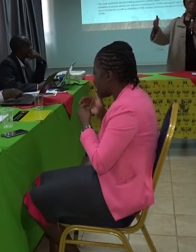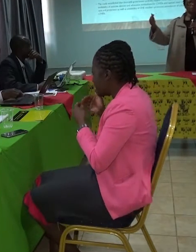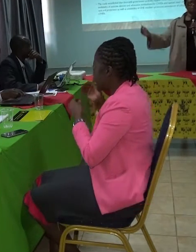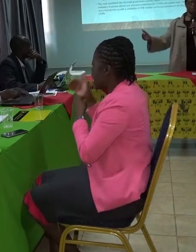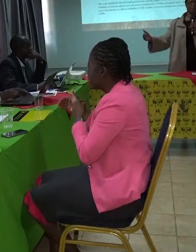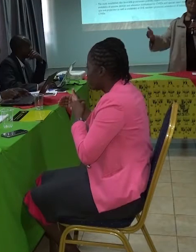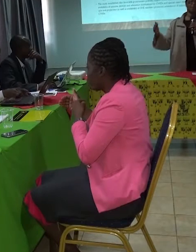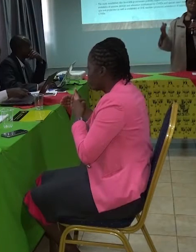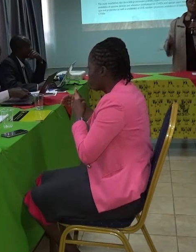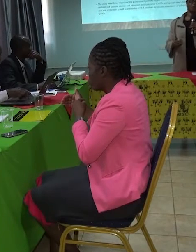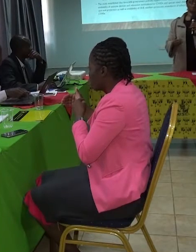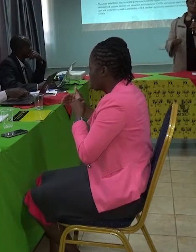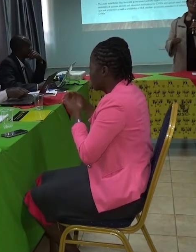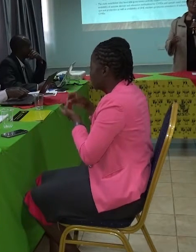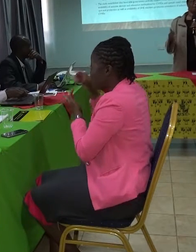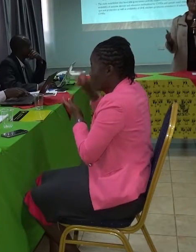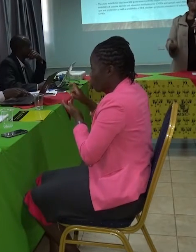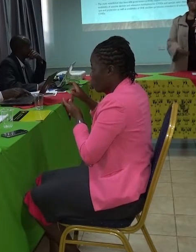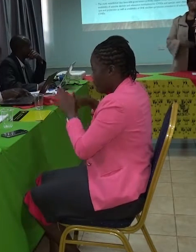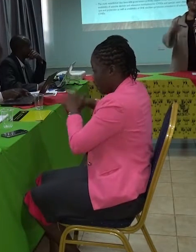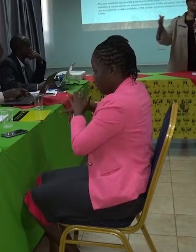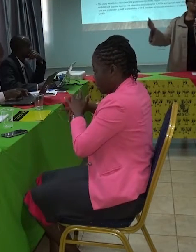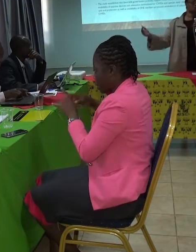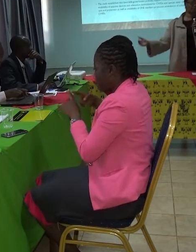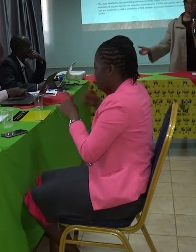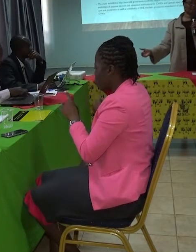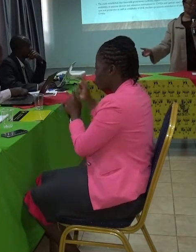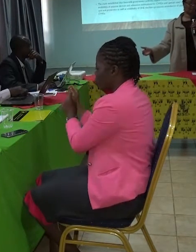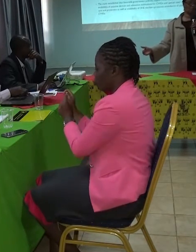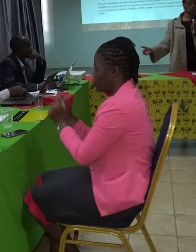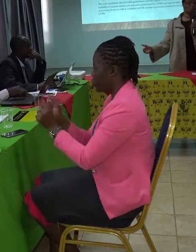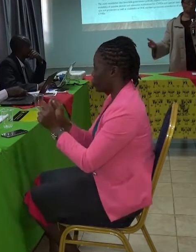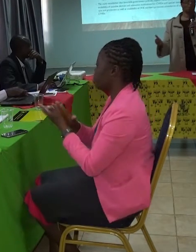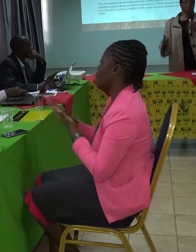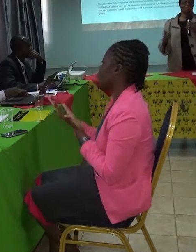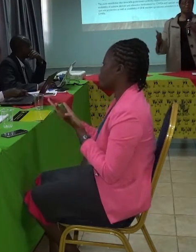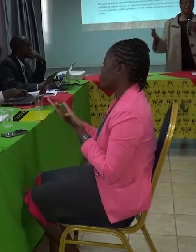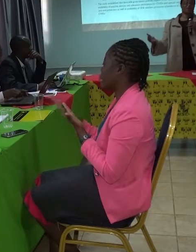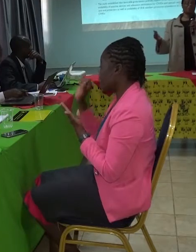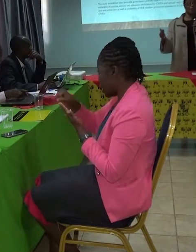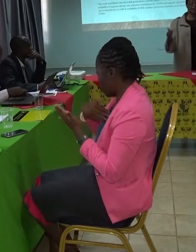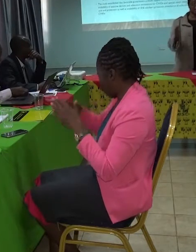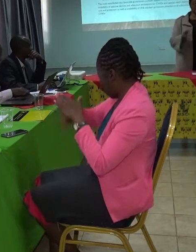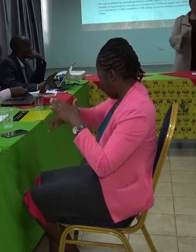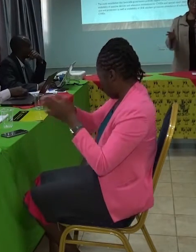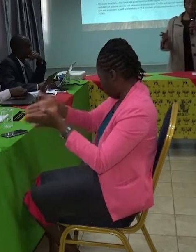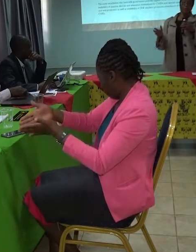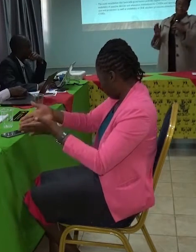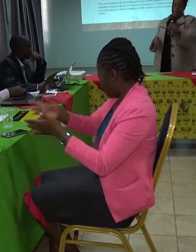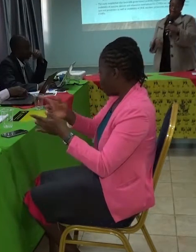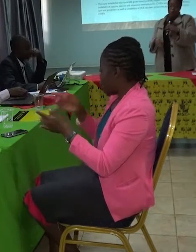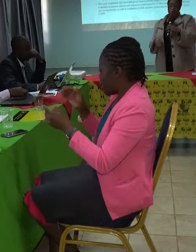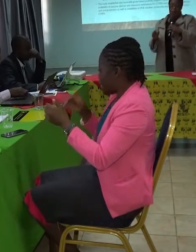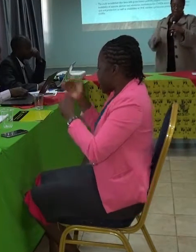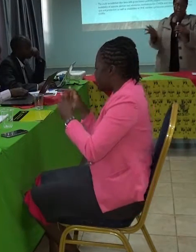in proximity to a special school, but there was no transition to that particular school. Without naming a school, there's a school